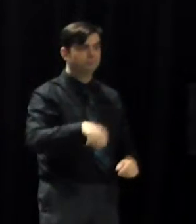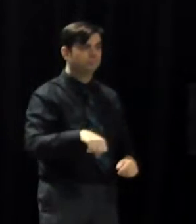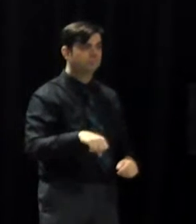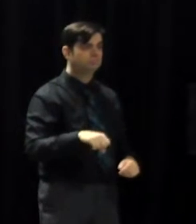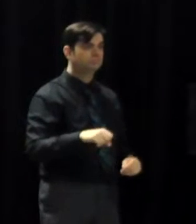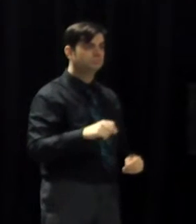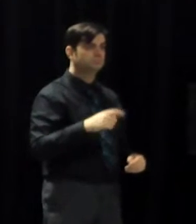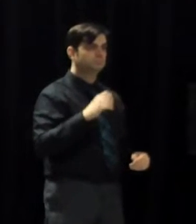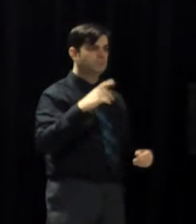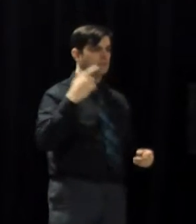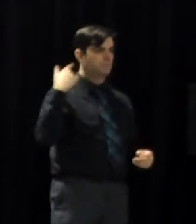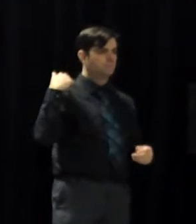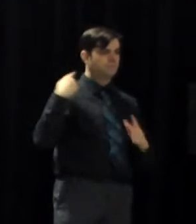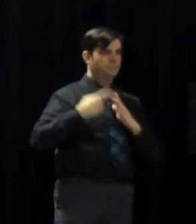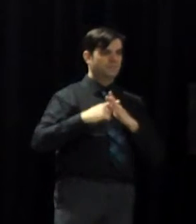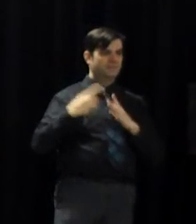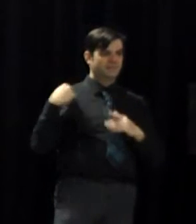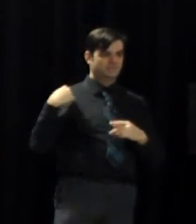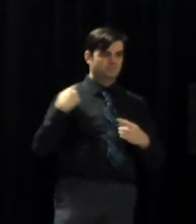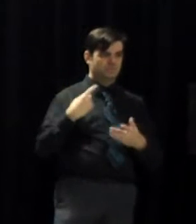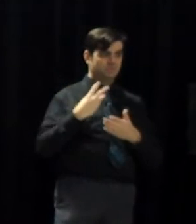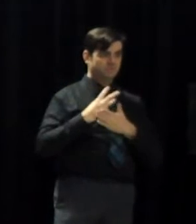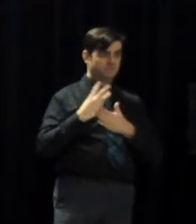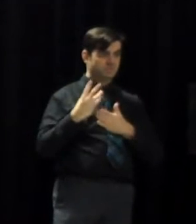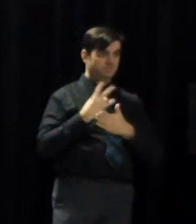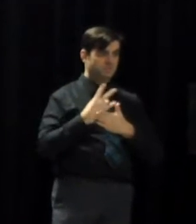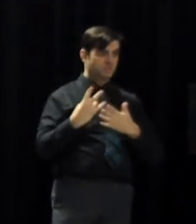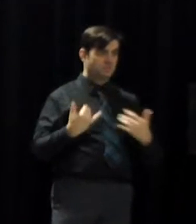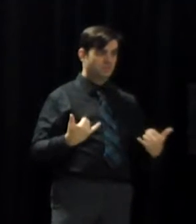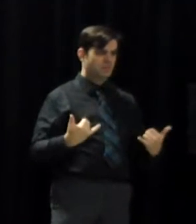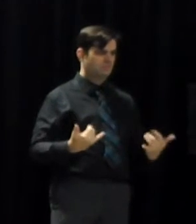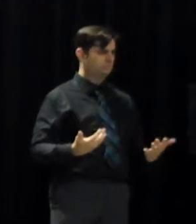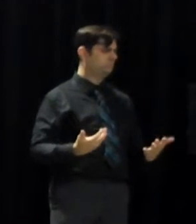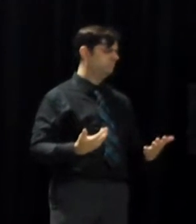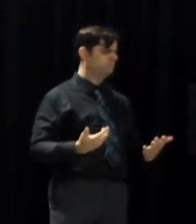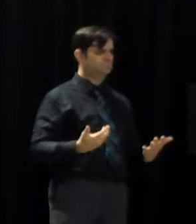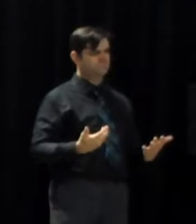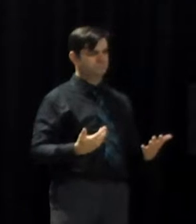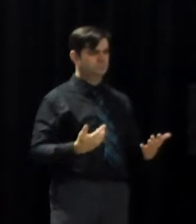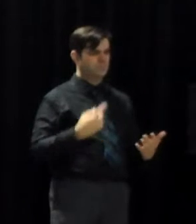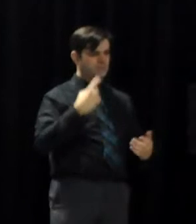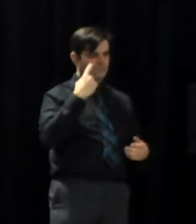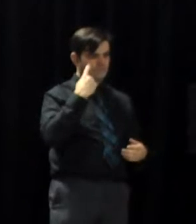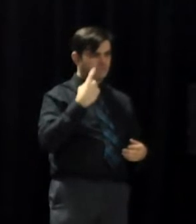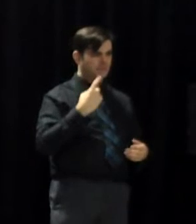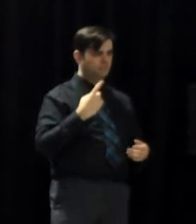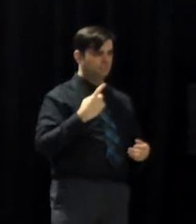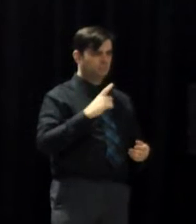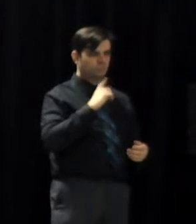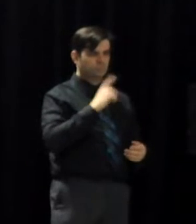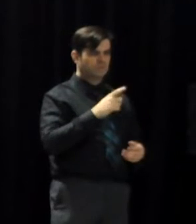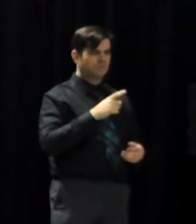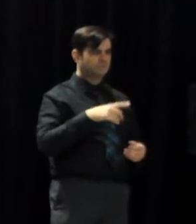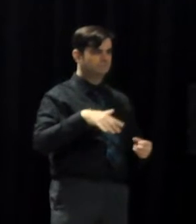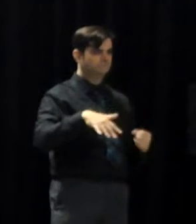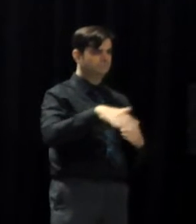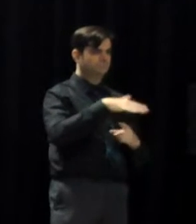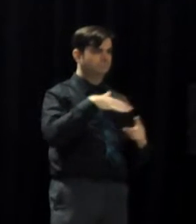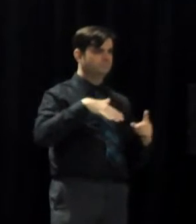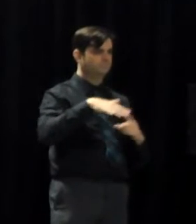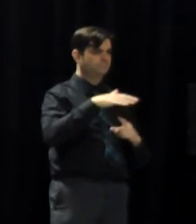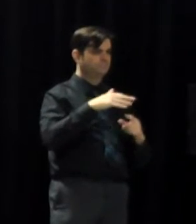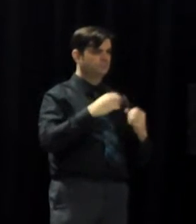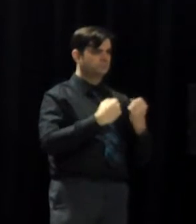6-7 weeks later, I don't know if that's the case anymore. I just think the conditions are so much in favor of this virus being